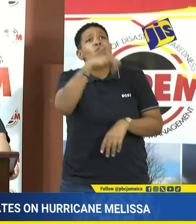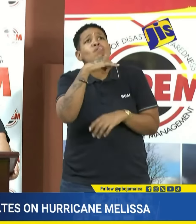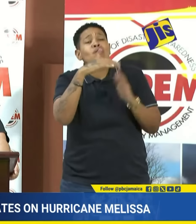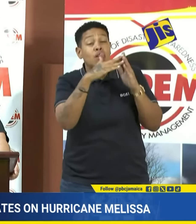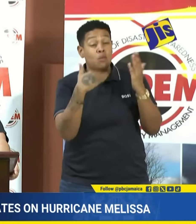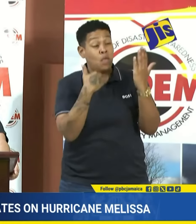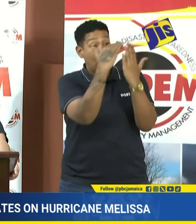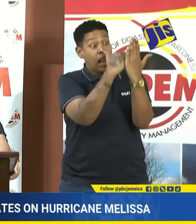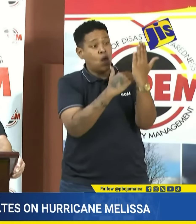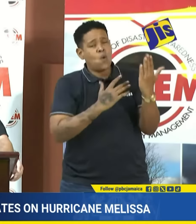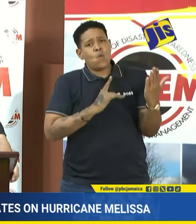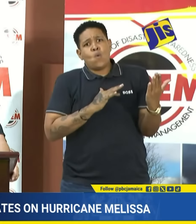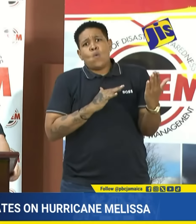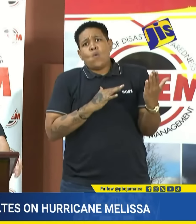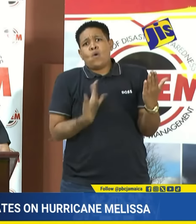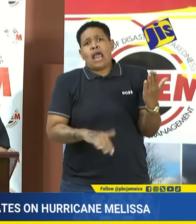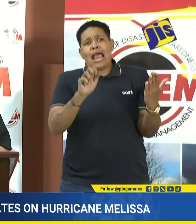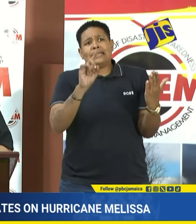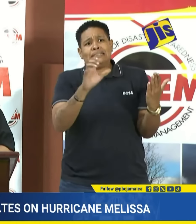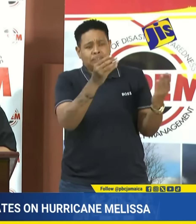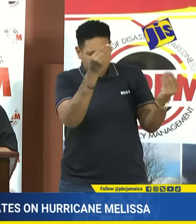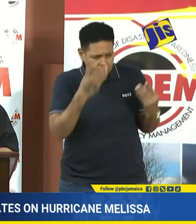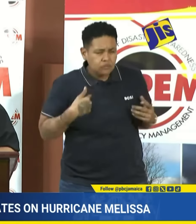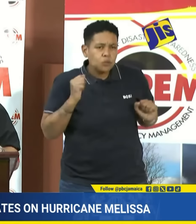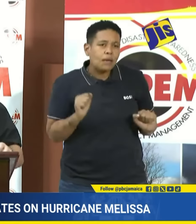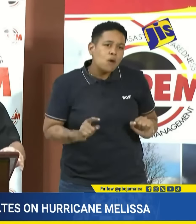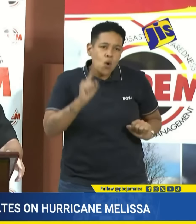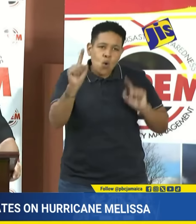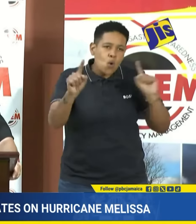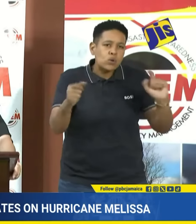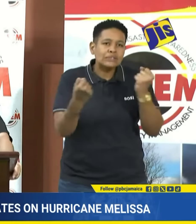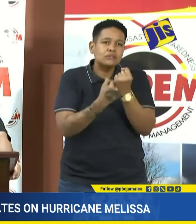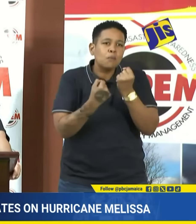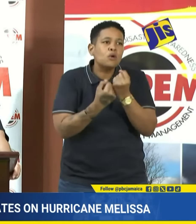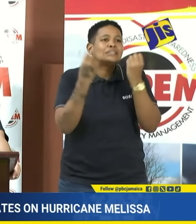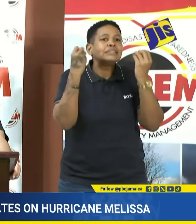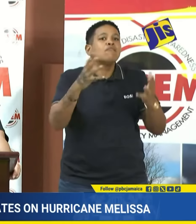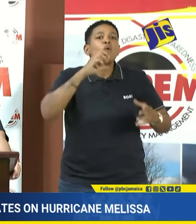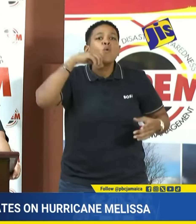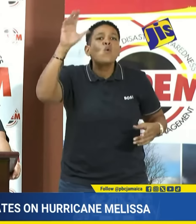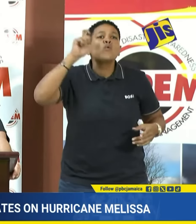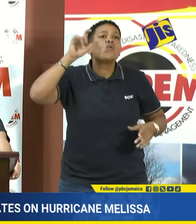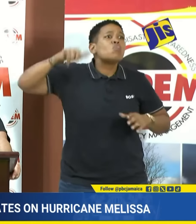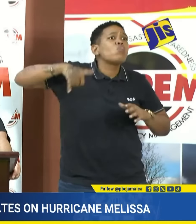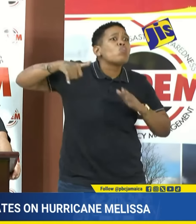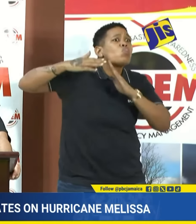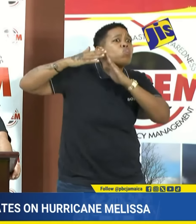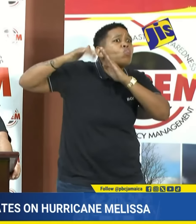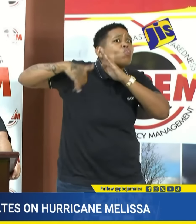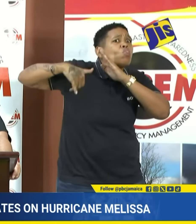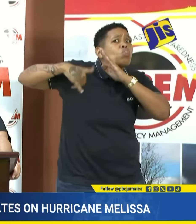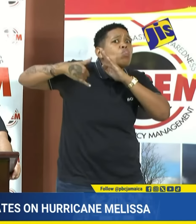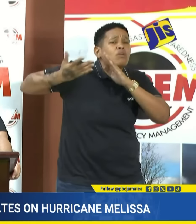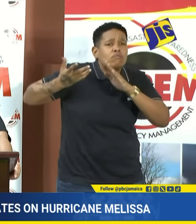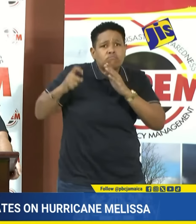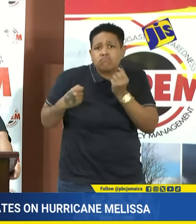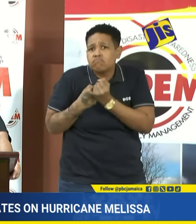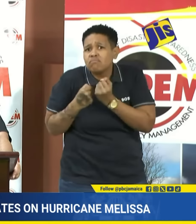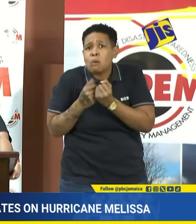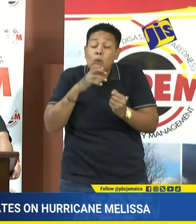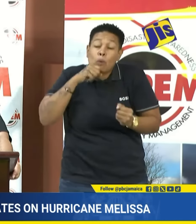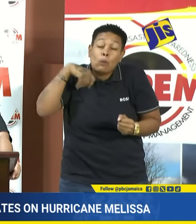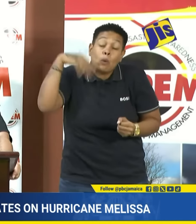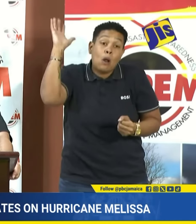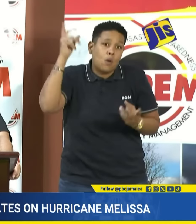the list from SDC, Minister Mackenzie, so we're able to go to several of those persons who we know are shut-ins and will need a lot of